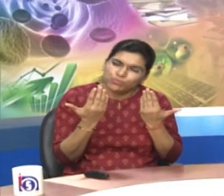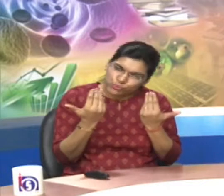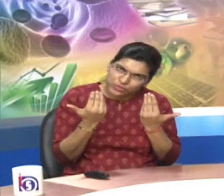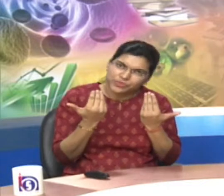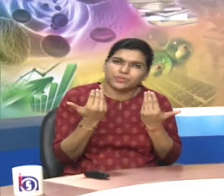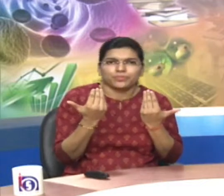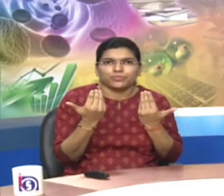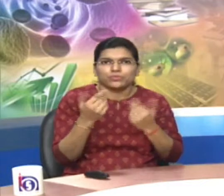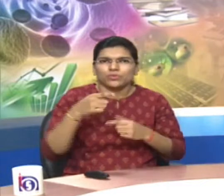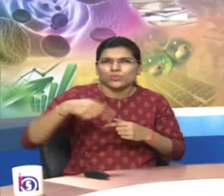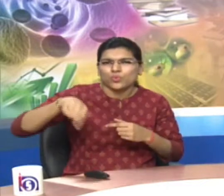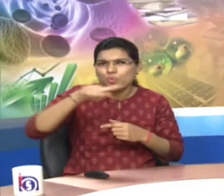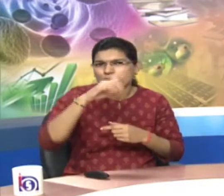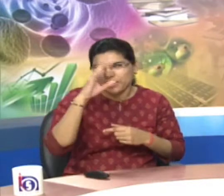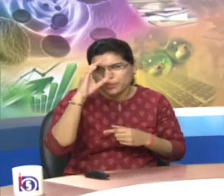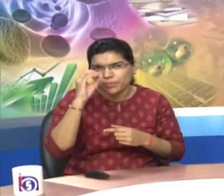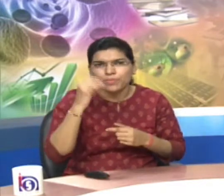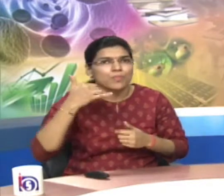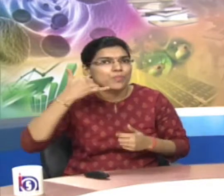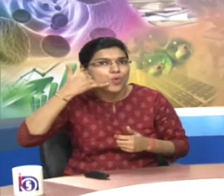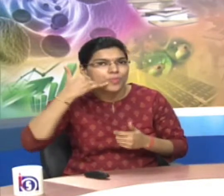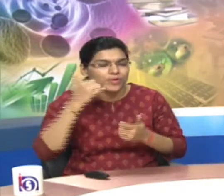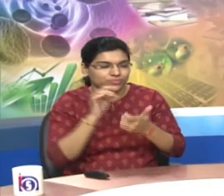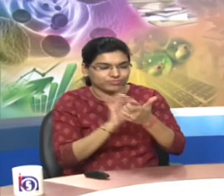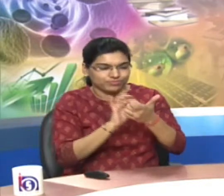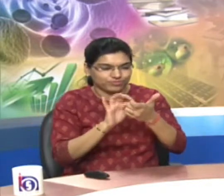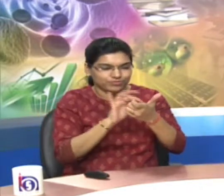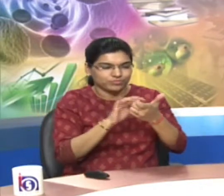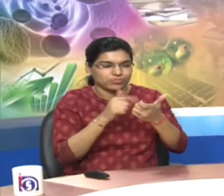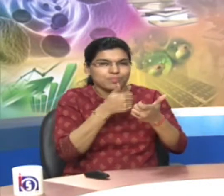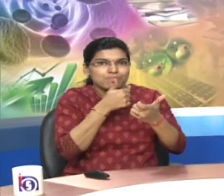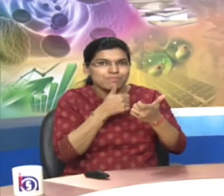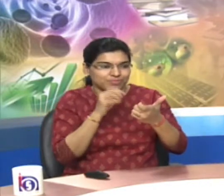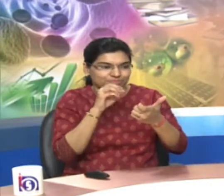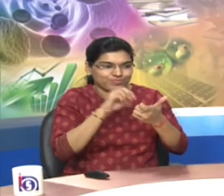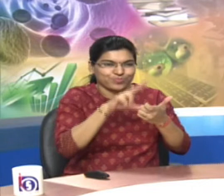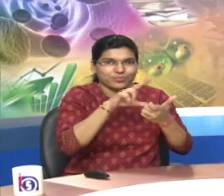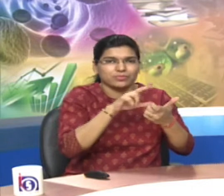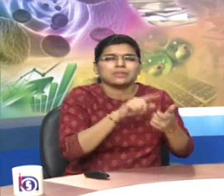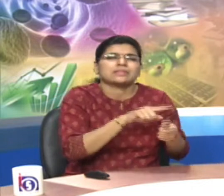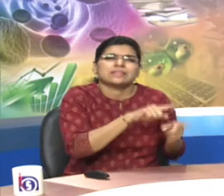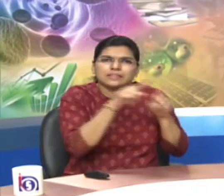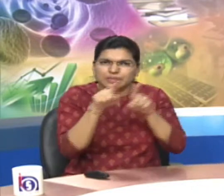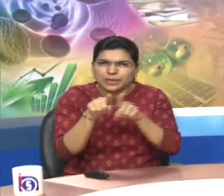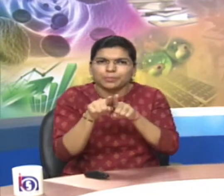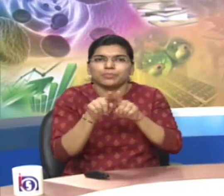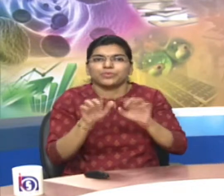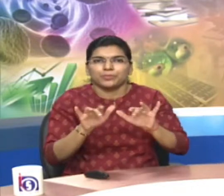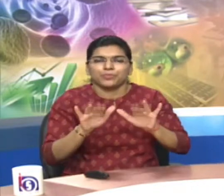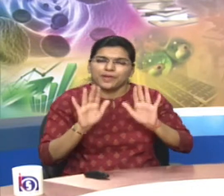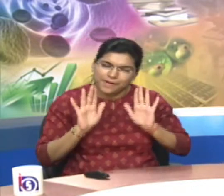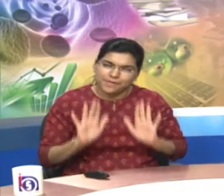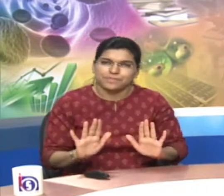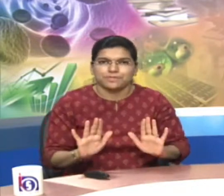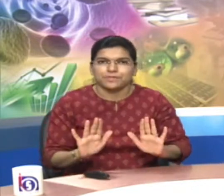but if you can make the changes in the password, like you have a mobile and you